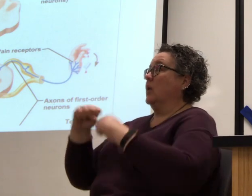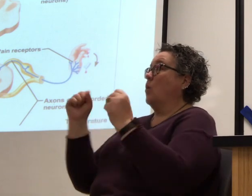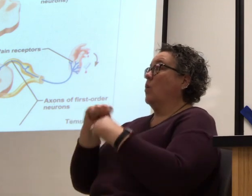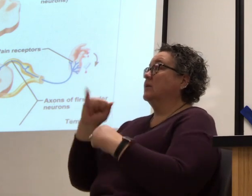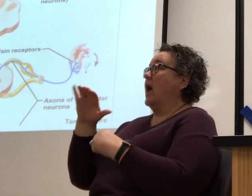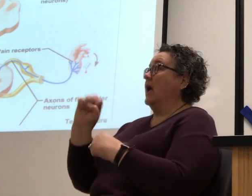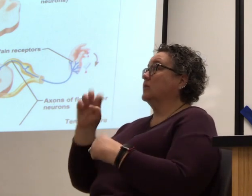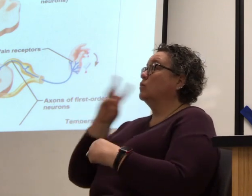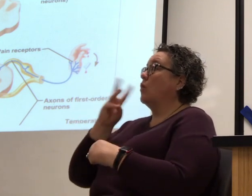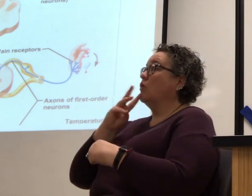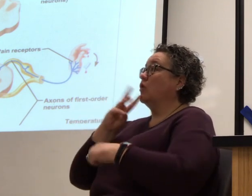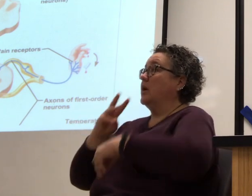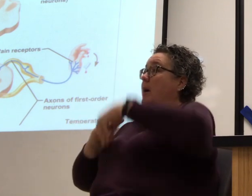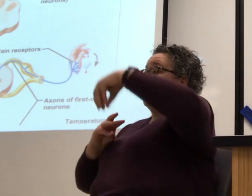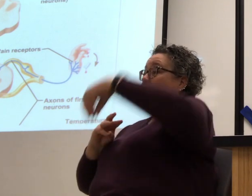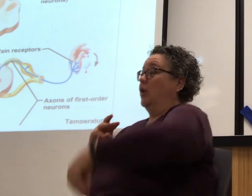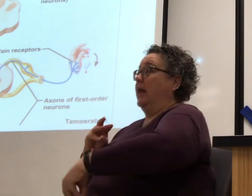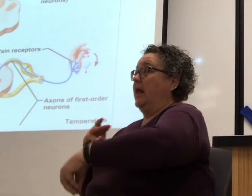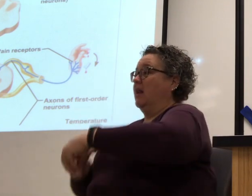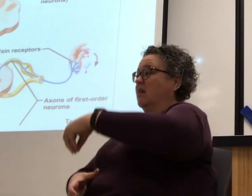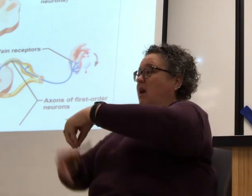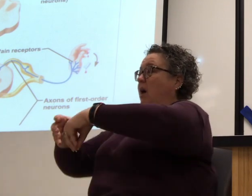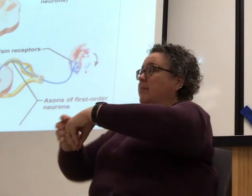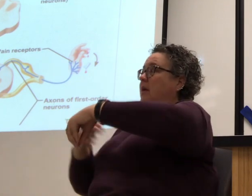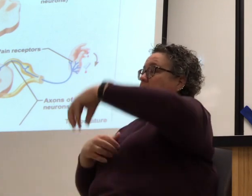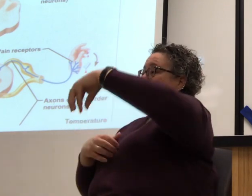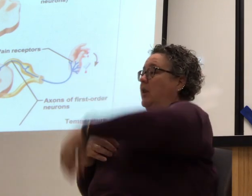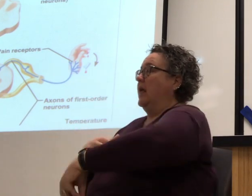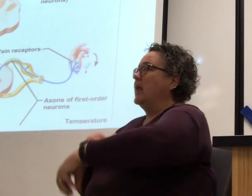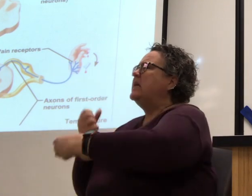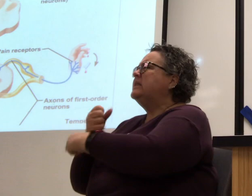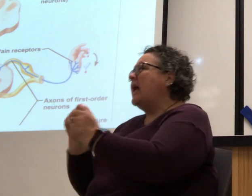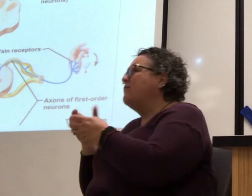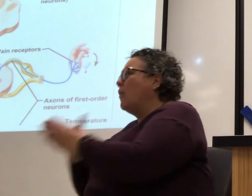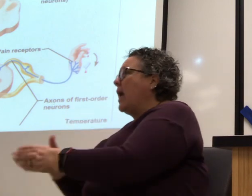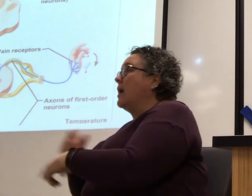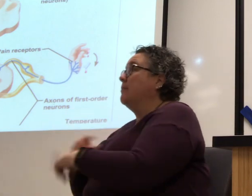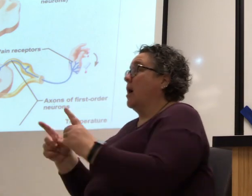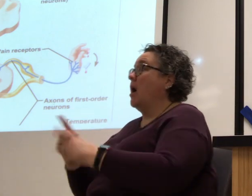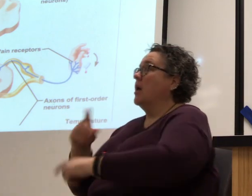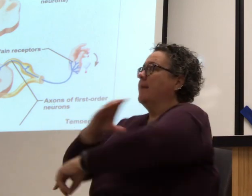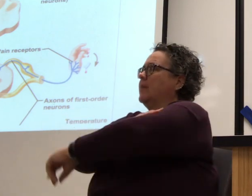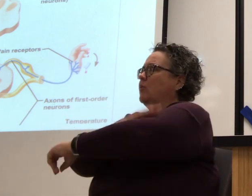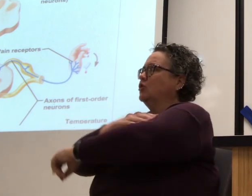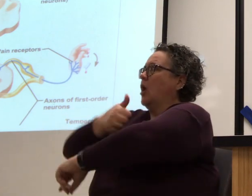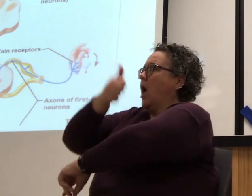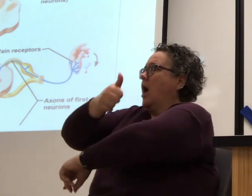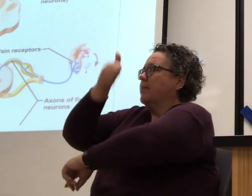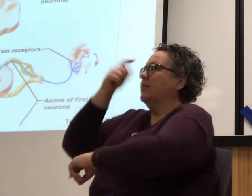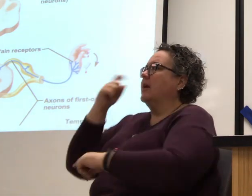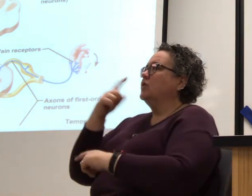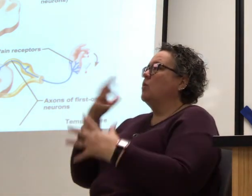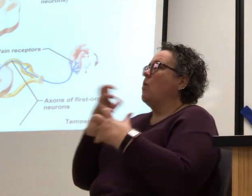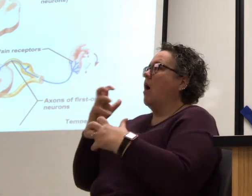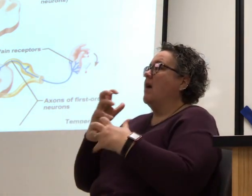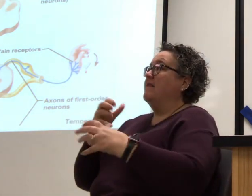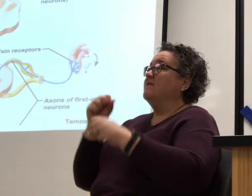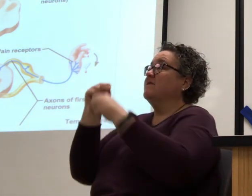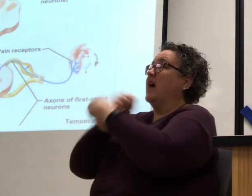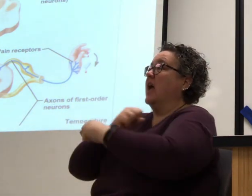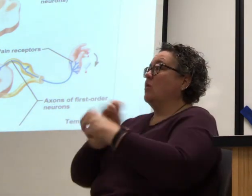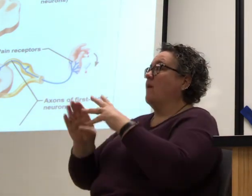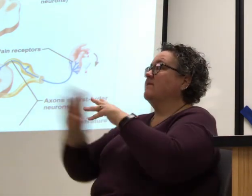to elicit a painful response in a safe way. You're supposed to get the blood pressure up because you're trying to elicit a fight or flight response in the